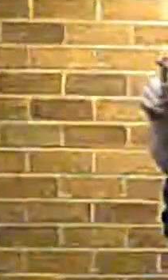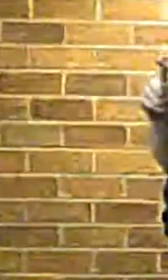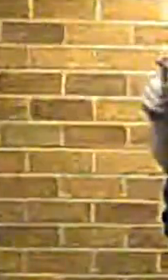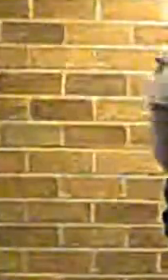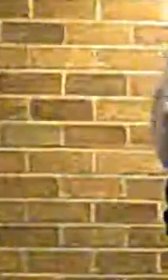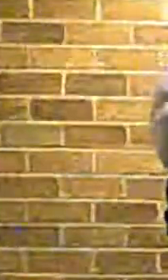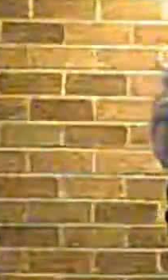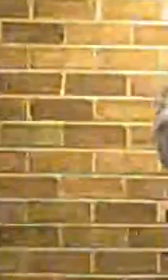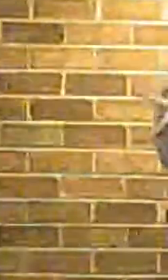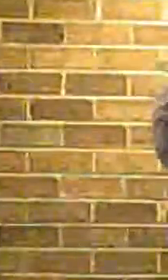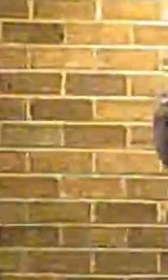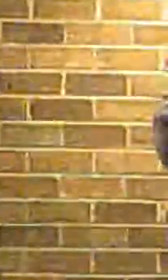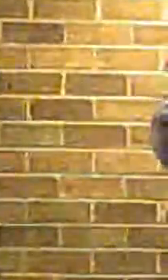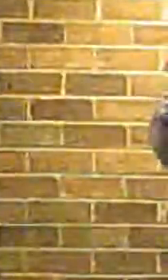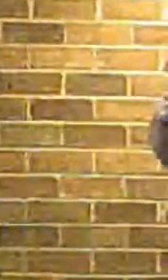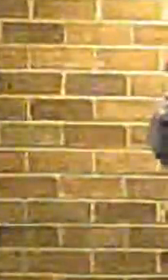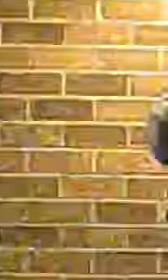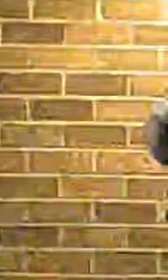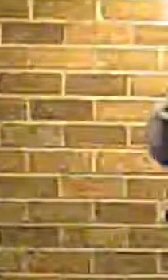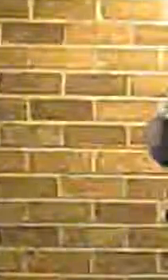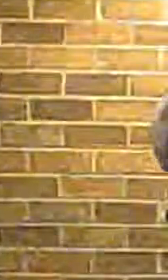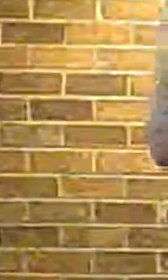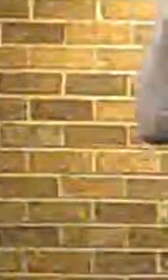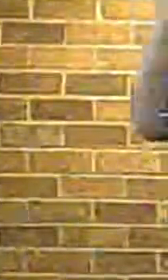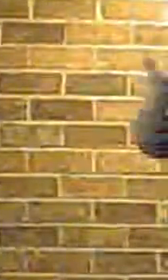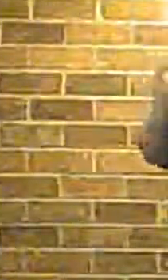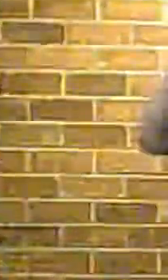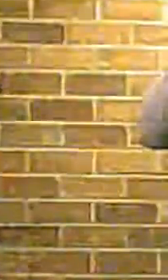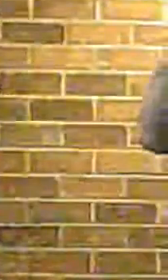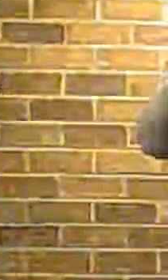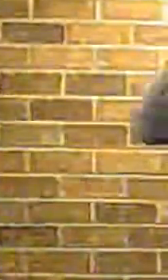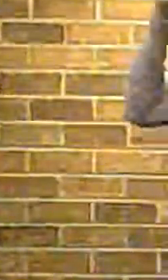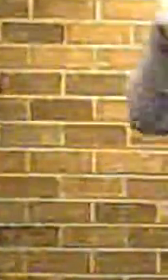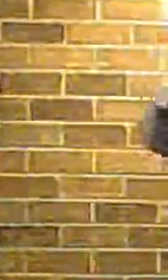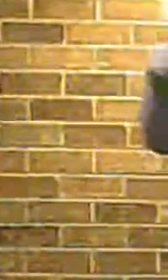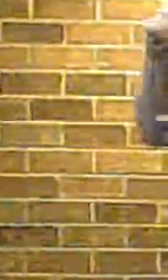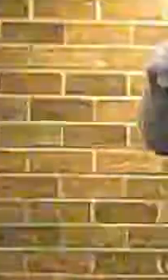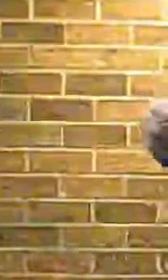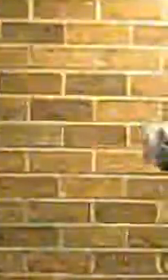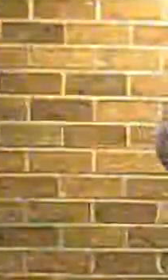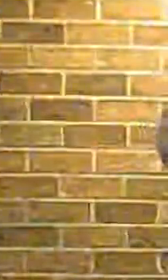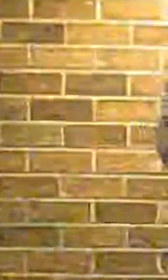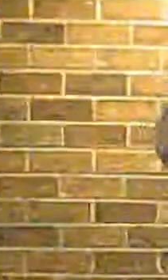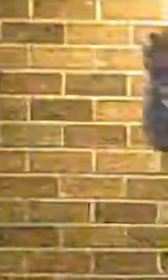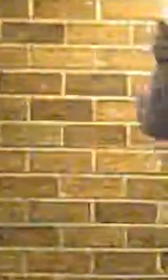approach, a risk assessment program, and the other two other reports were